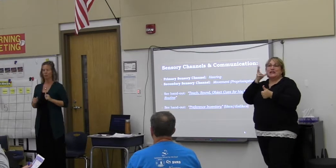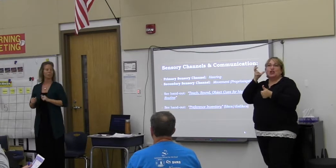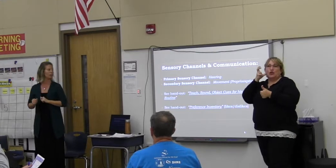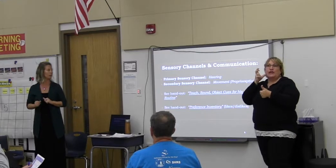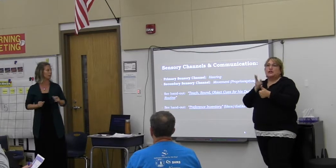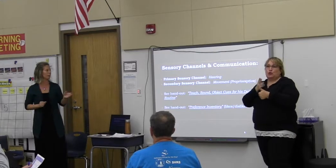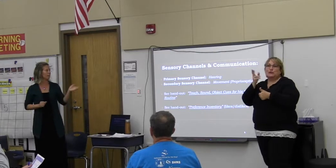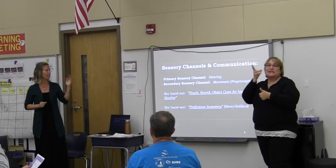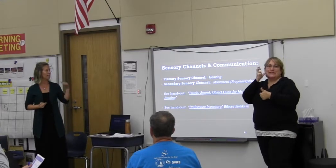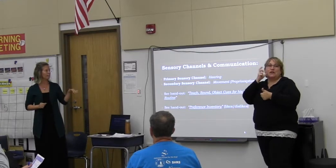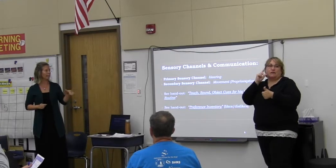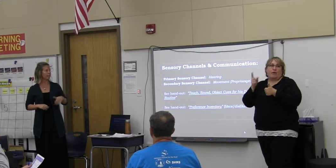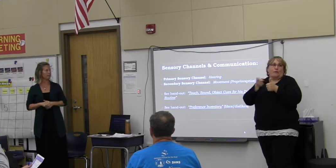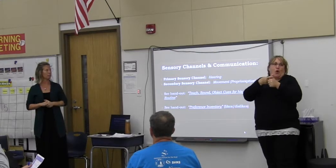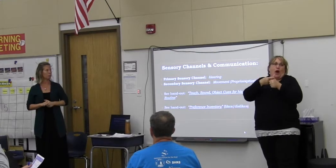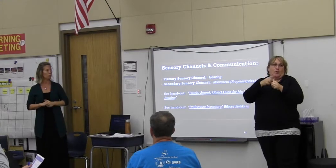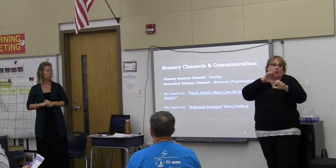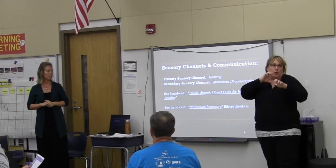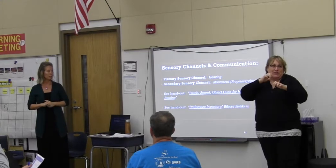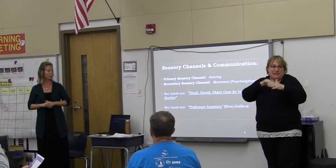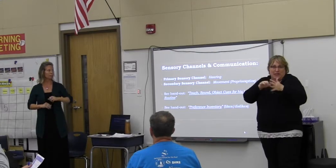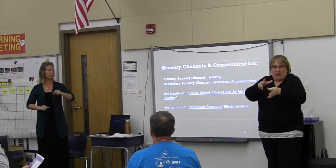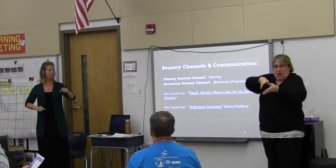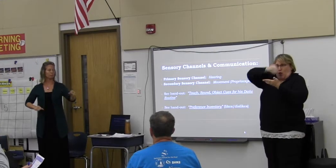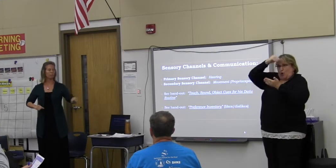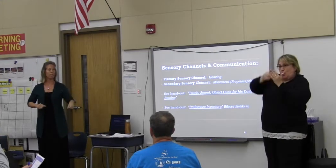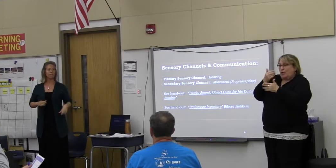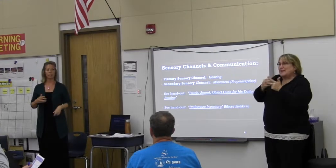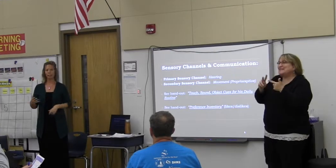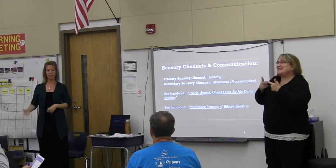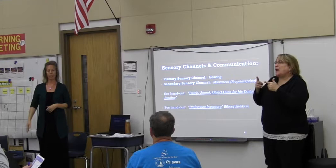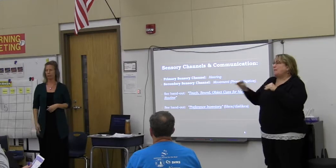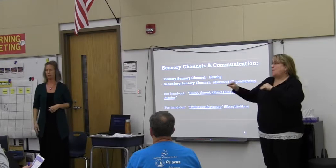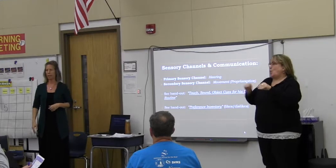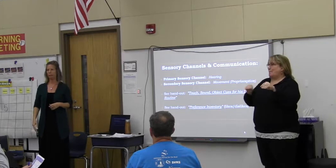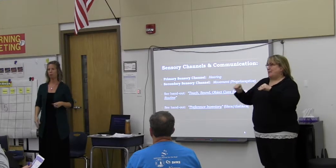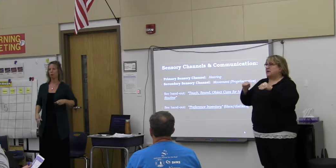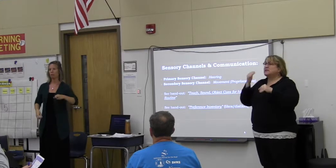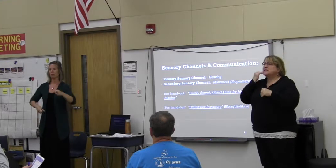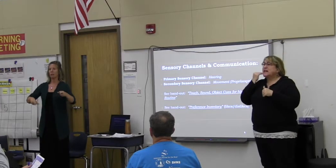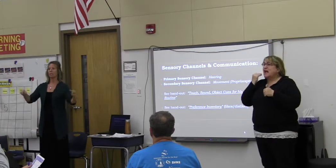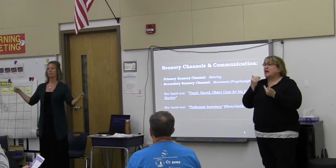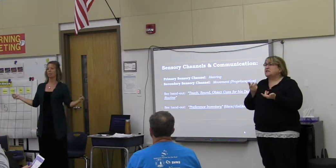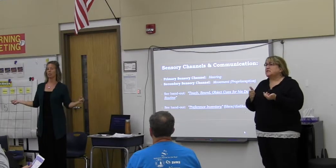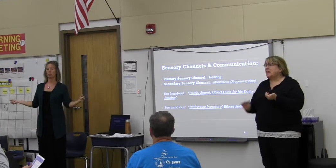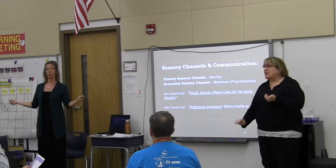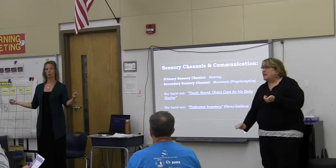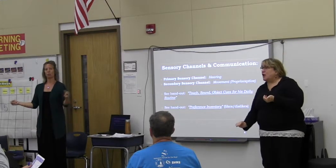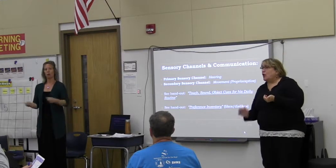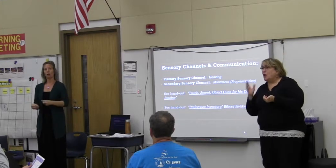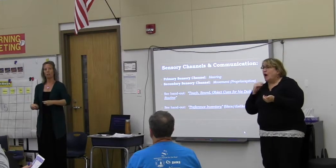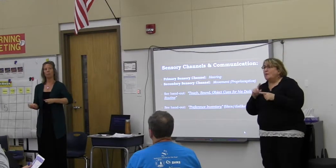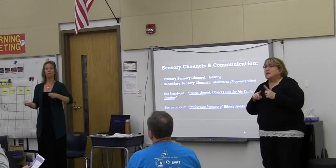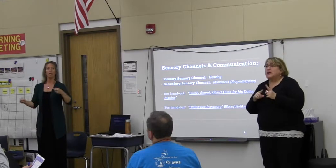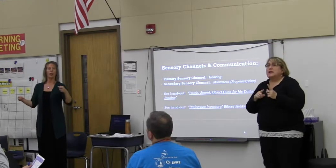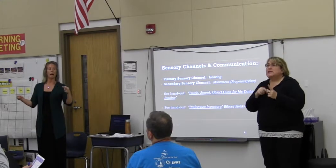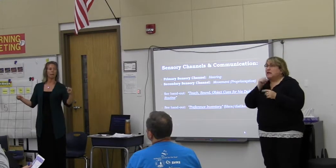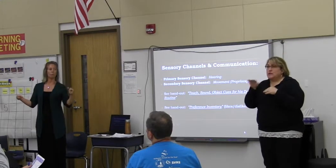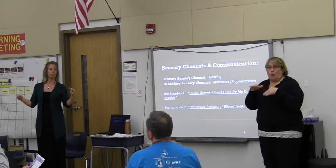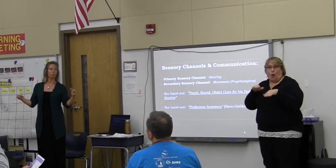He uses his hearing. His second is movement. Stan's not a little guy that walks, but he does use his